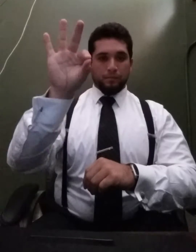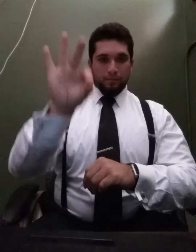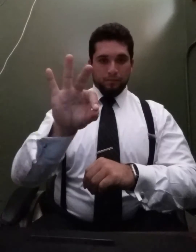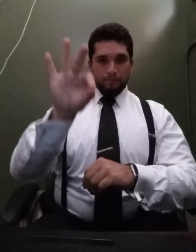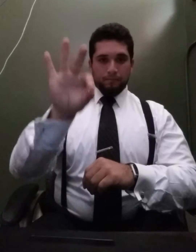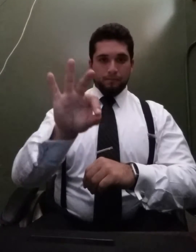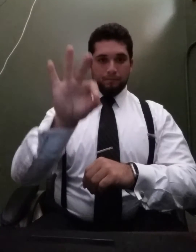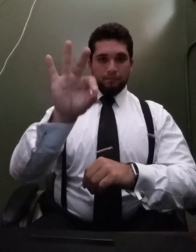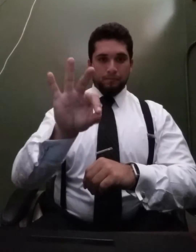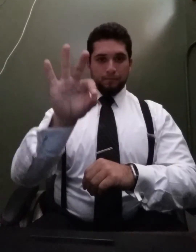that a what?